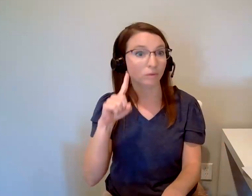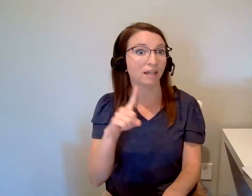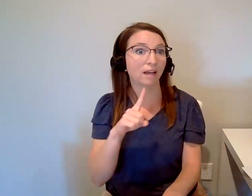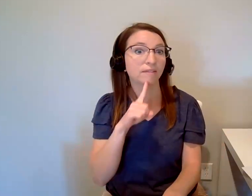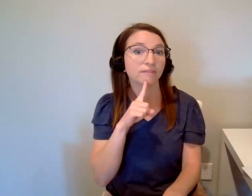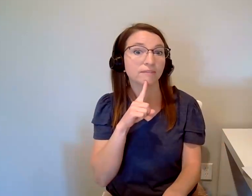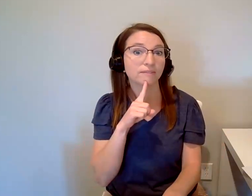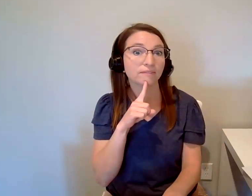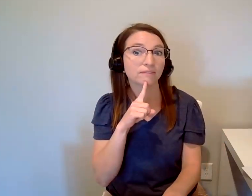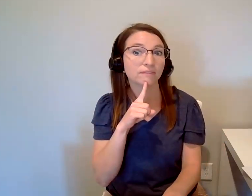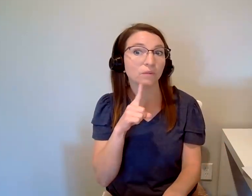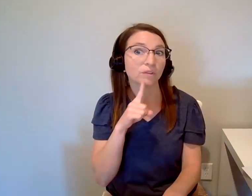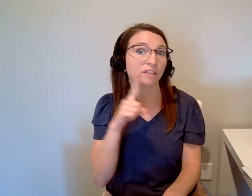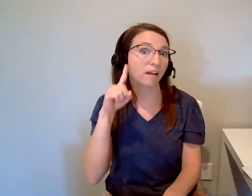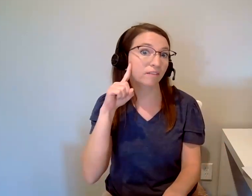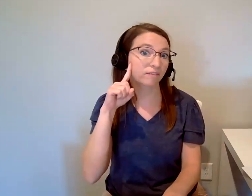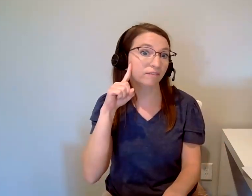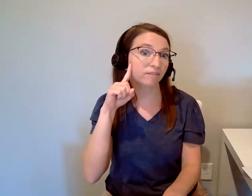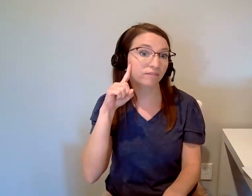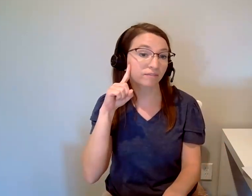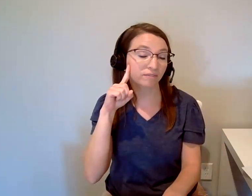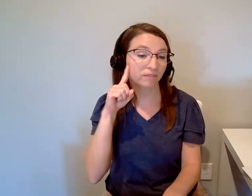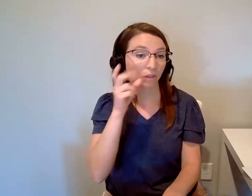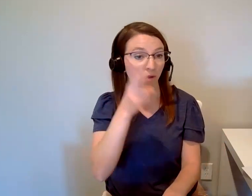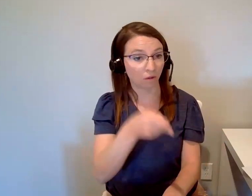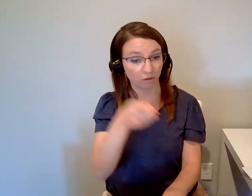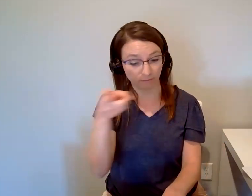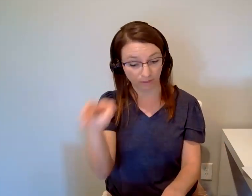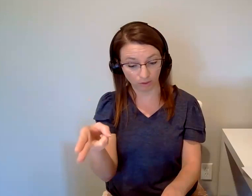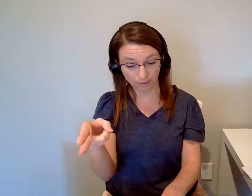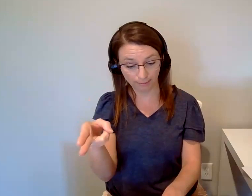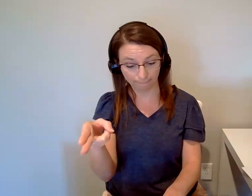deaf or deaf, hard of hearing,